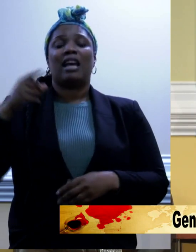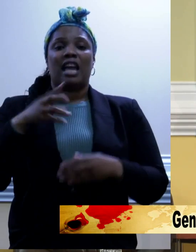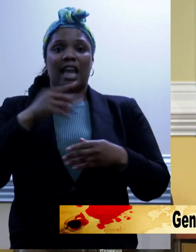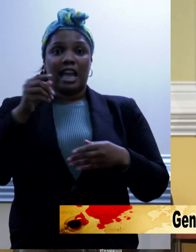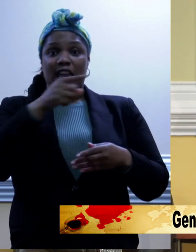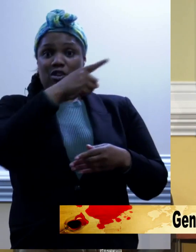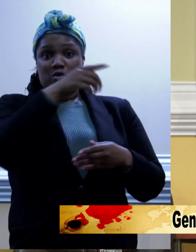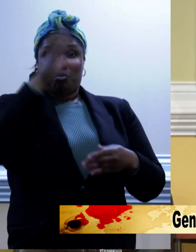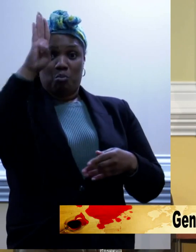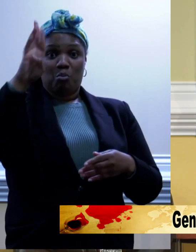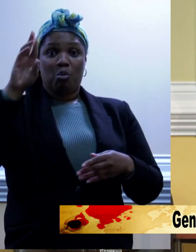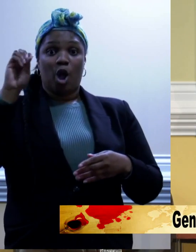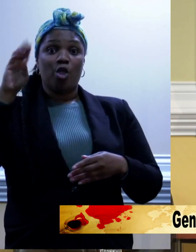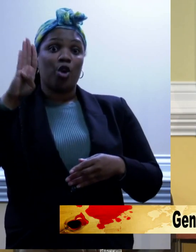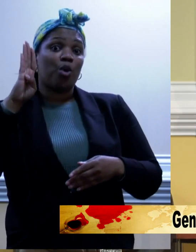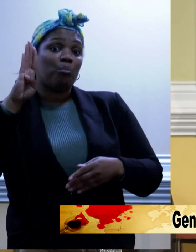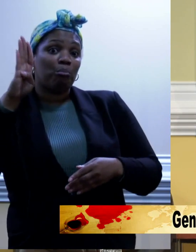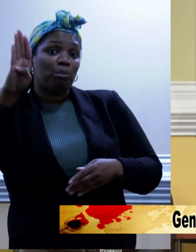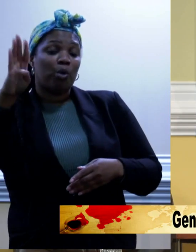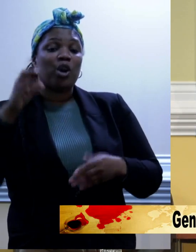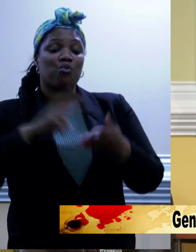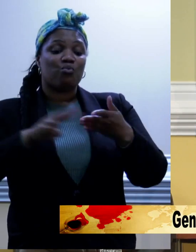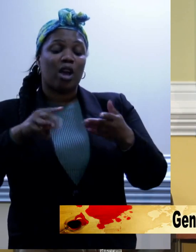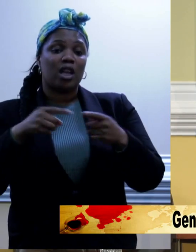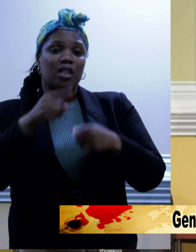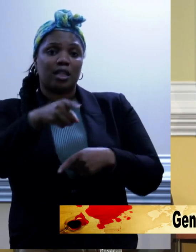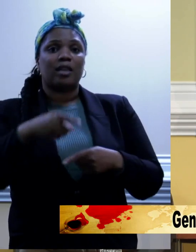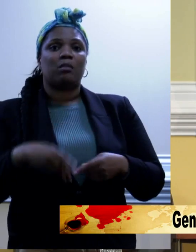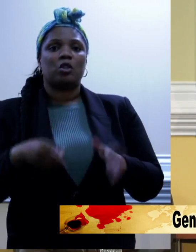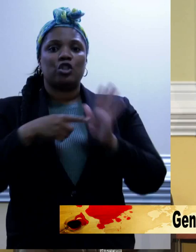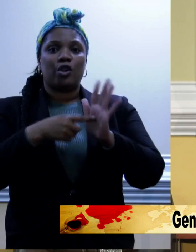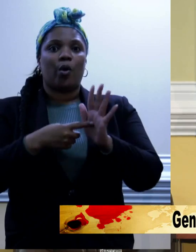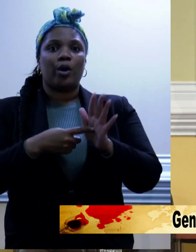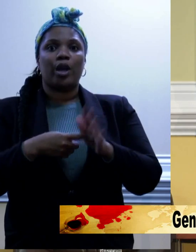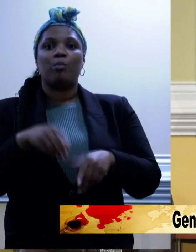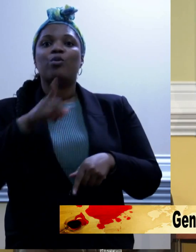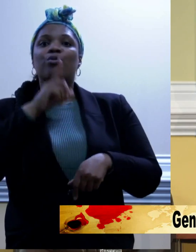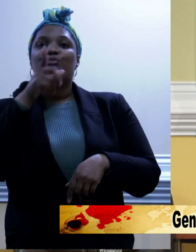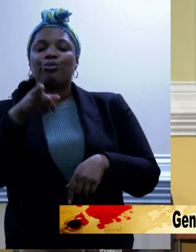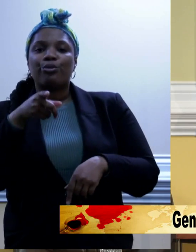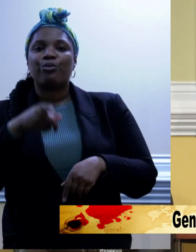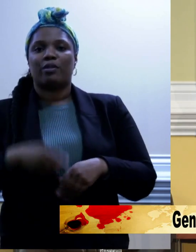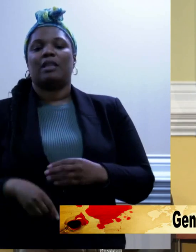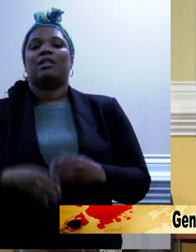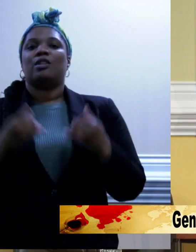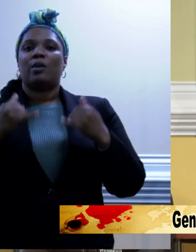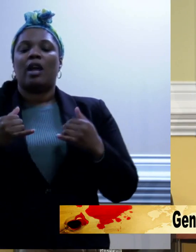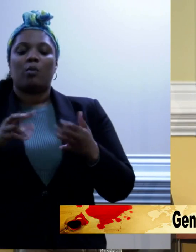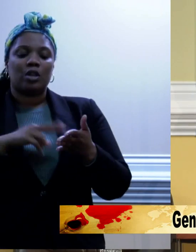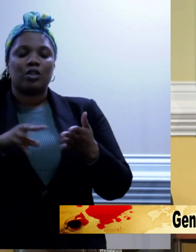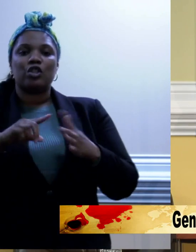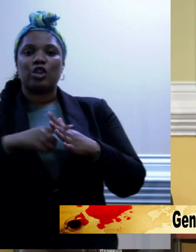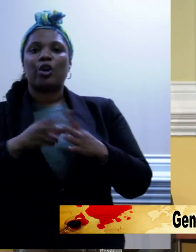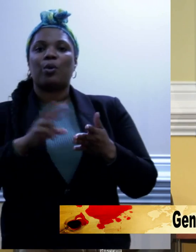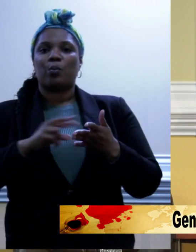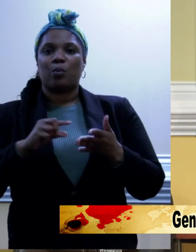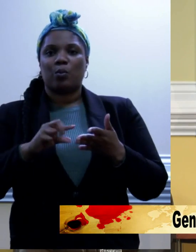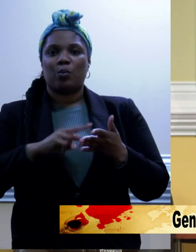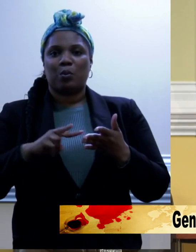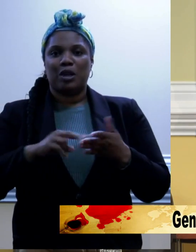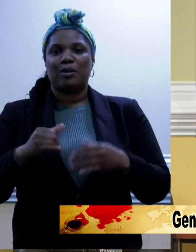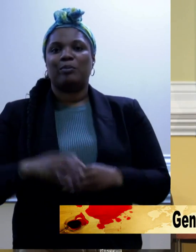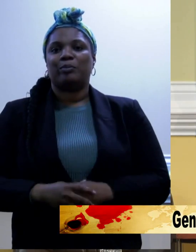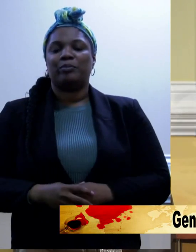Genesis 14, and we're going to start reading at verse 1. Genesis 14 and verse 1.